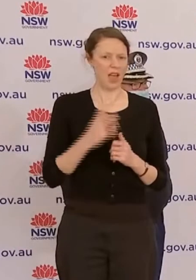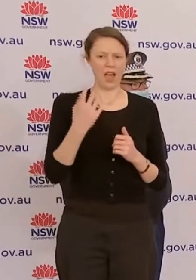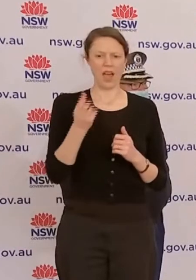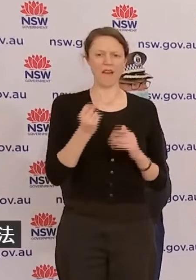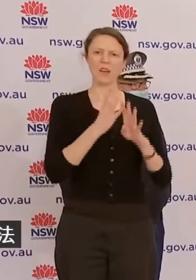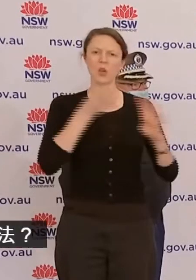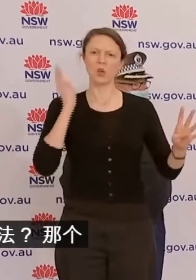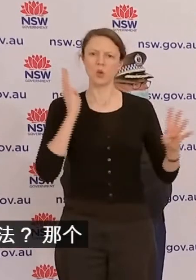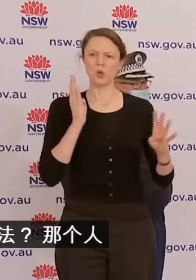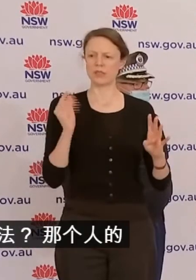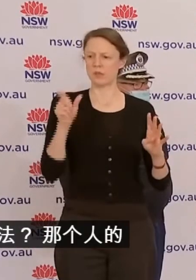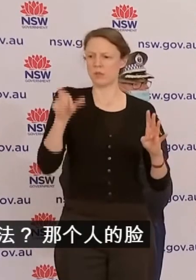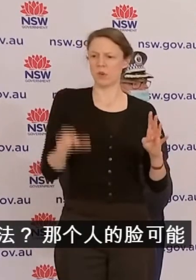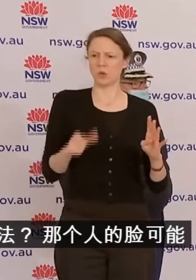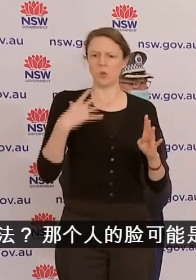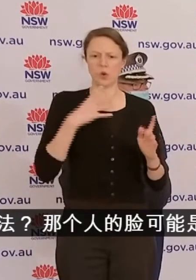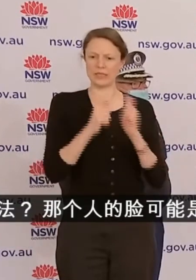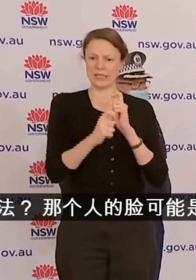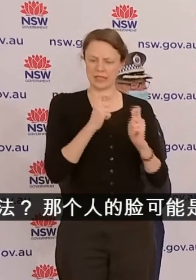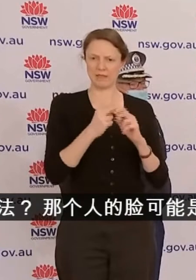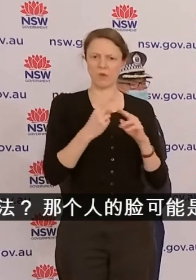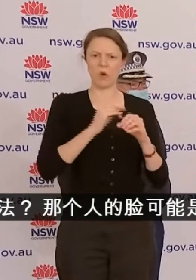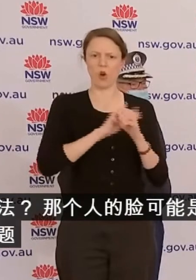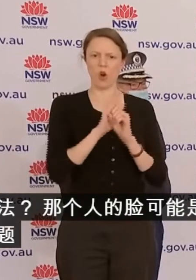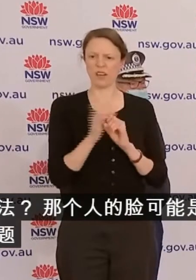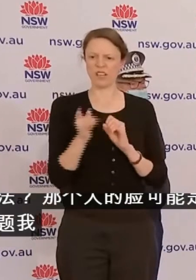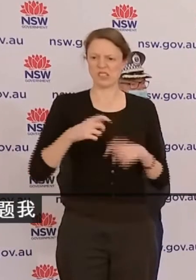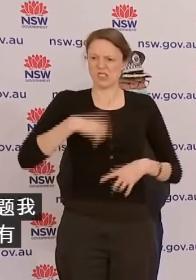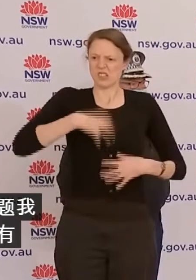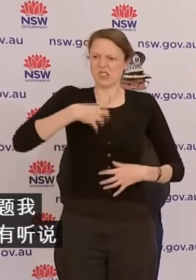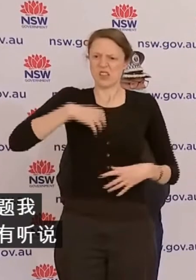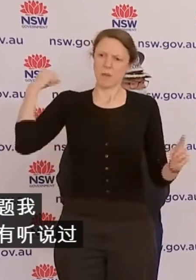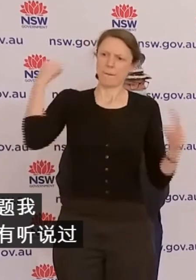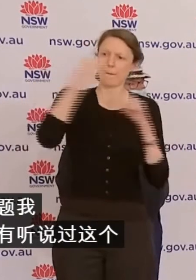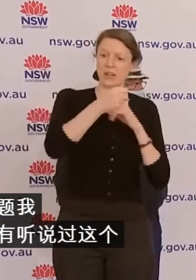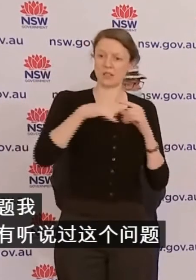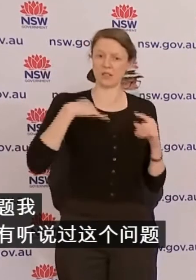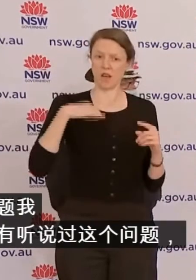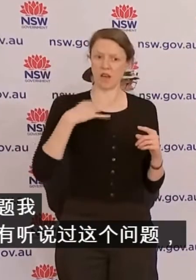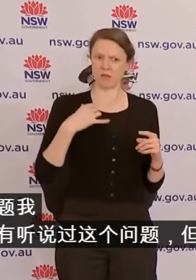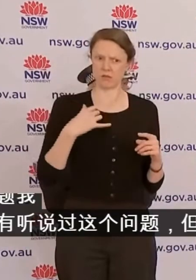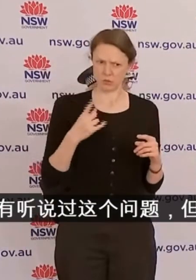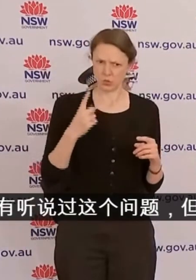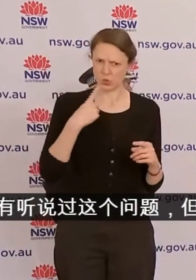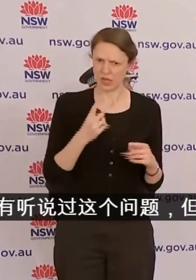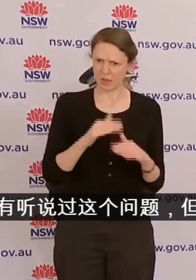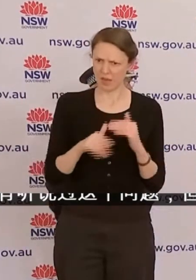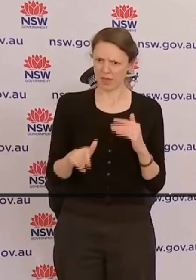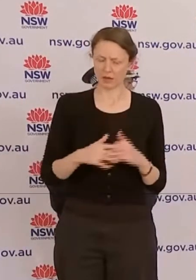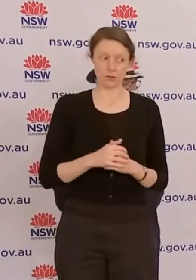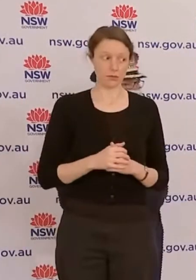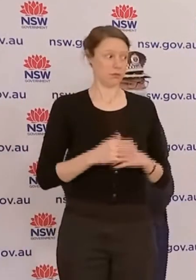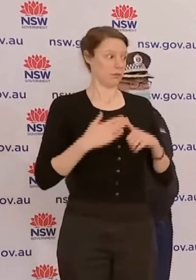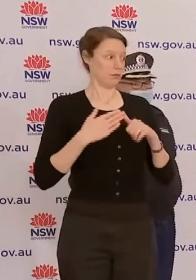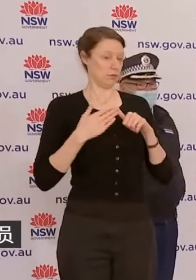and what could that man face? It might be a question for the Deputy Commissioner. I haven't actually heard of that, but let me say I